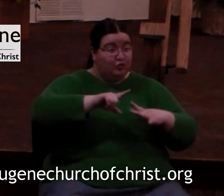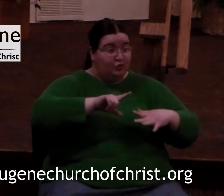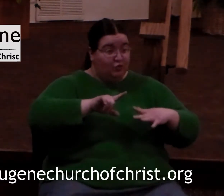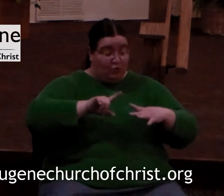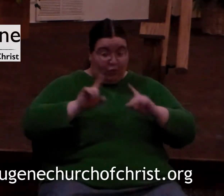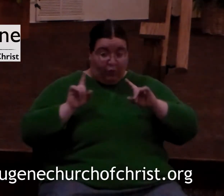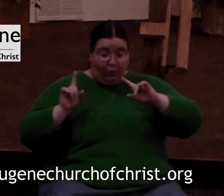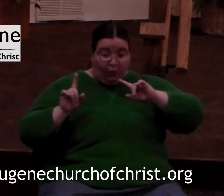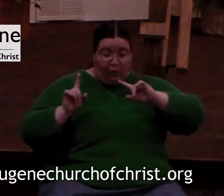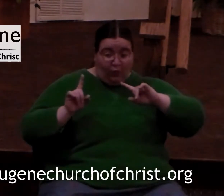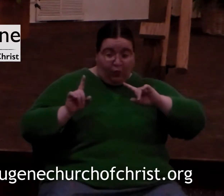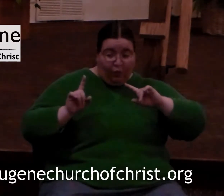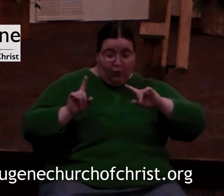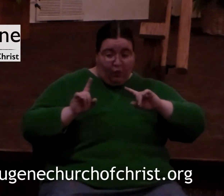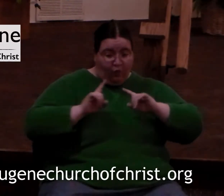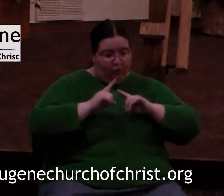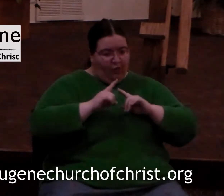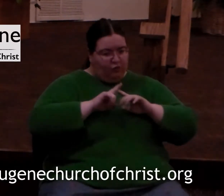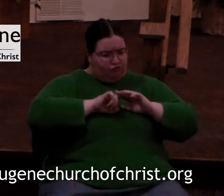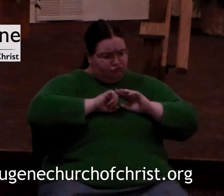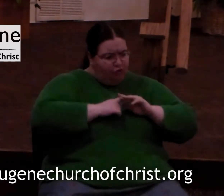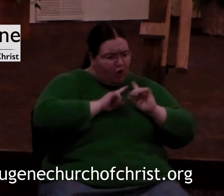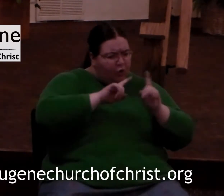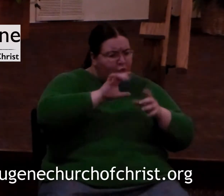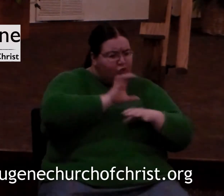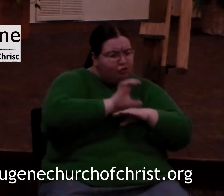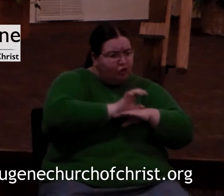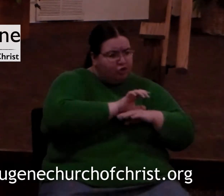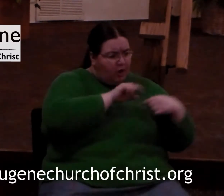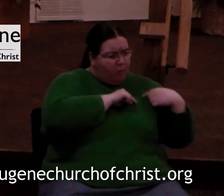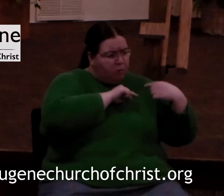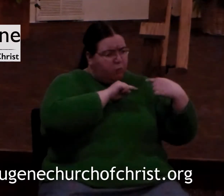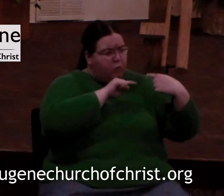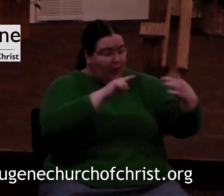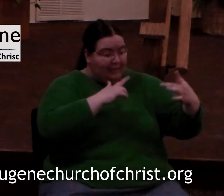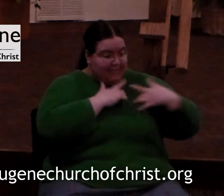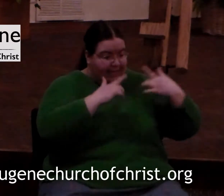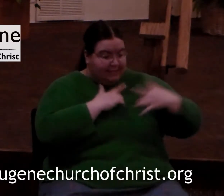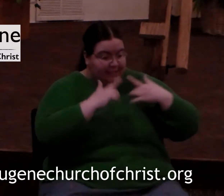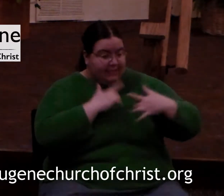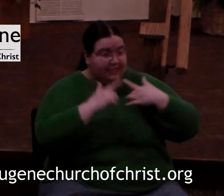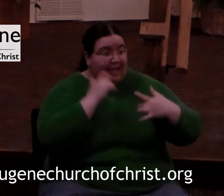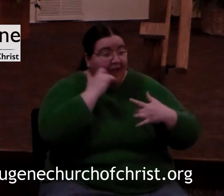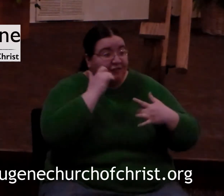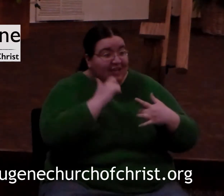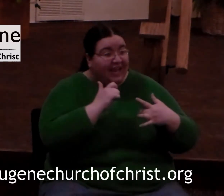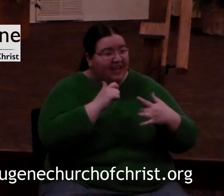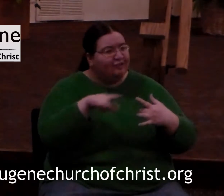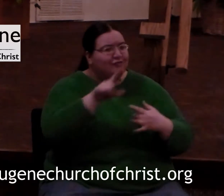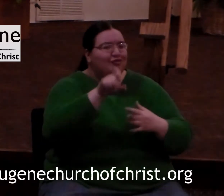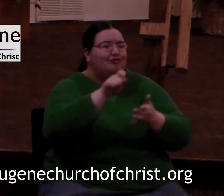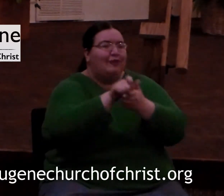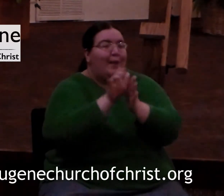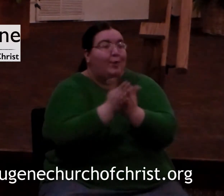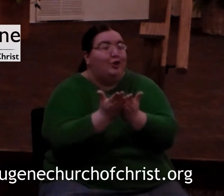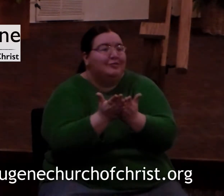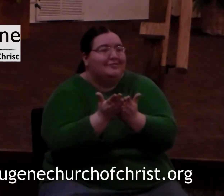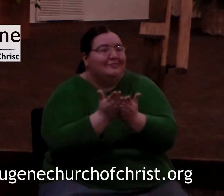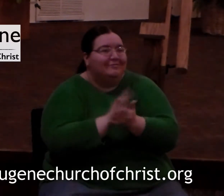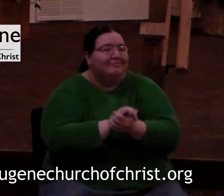book. And we should all read it and figure out how you managed to do that. There are days when any one of us can come into this place